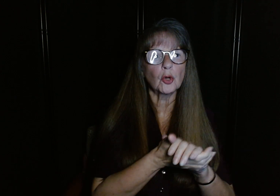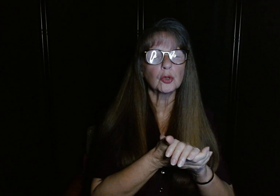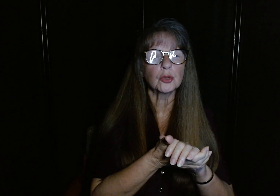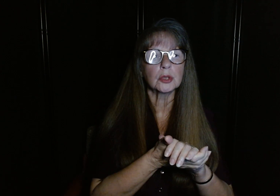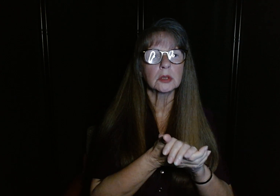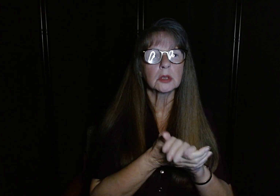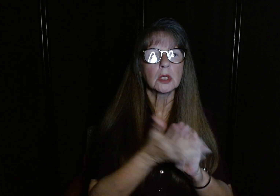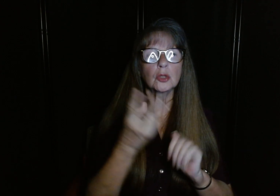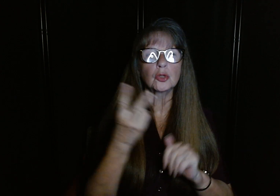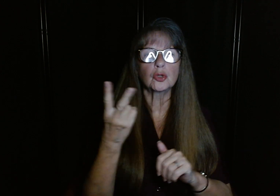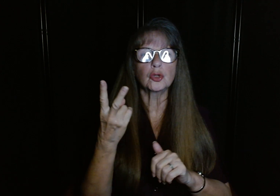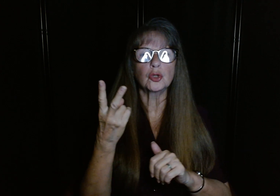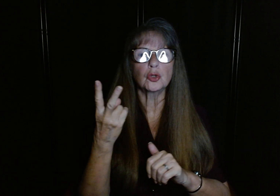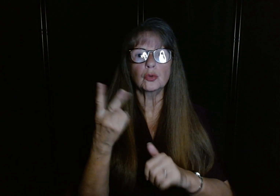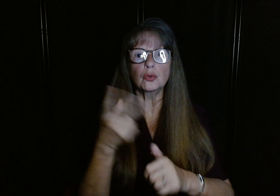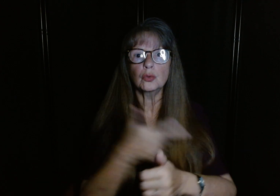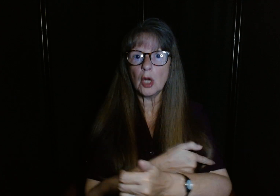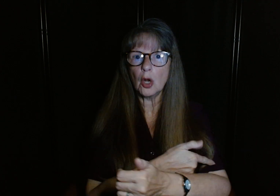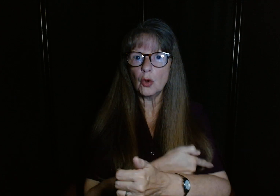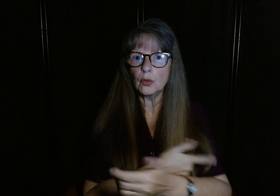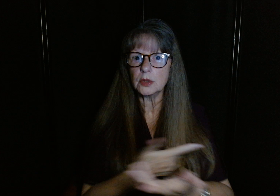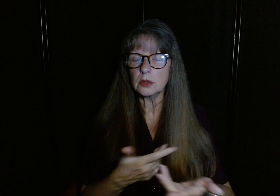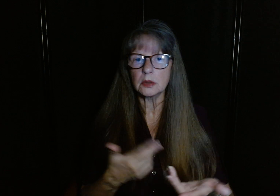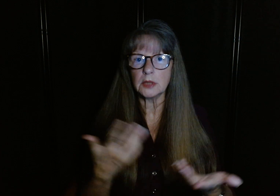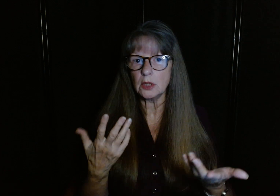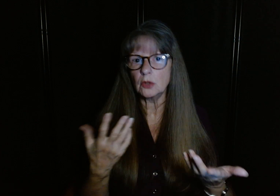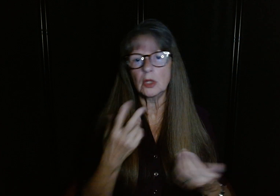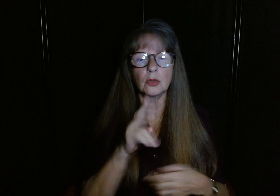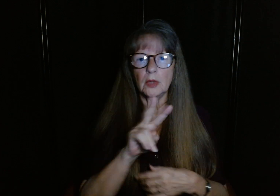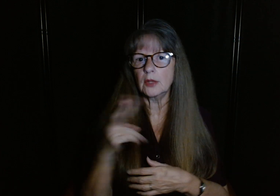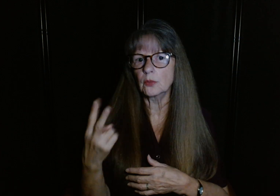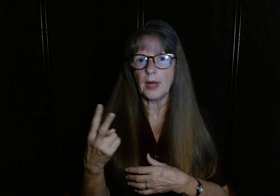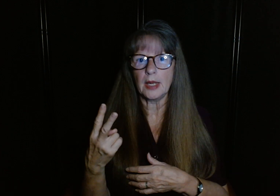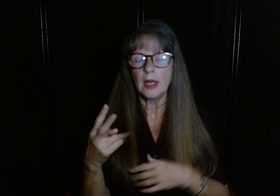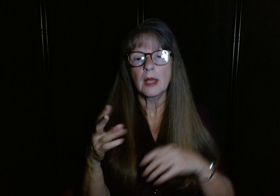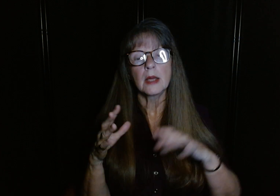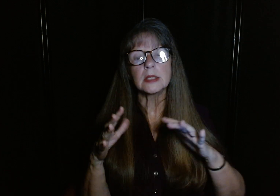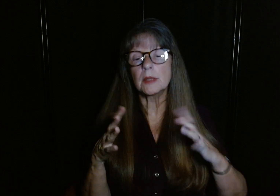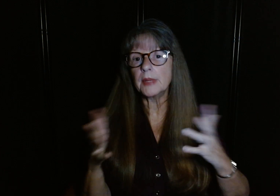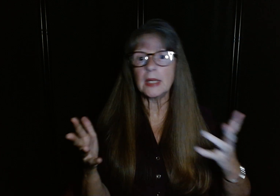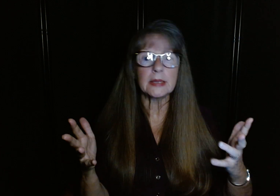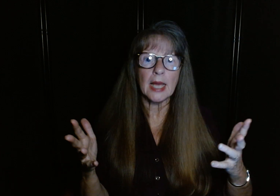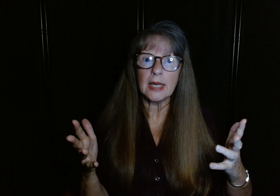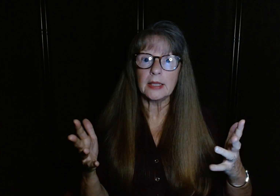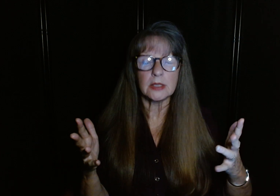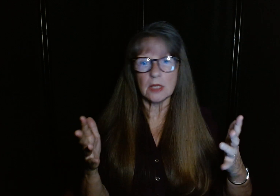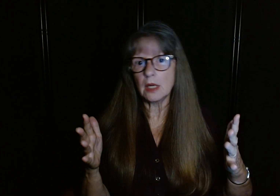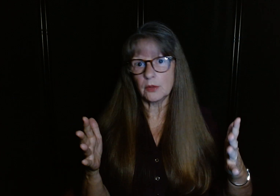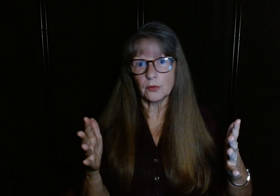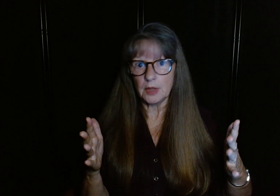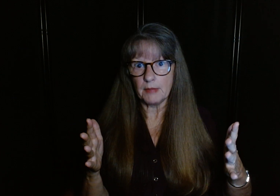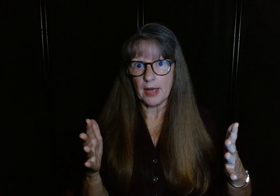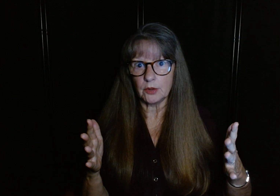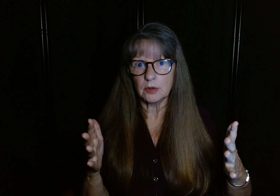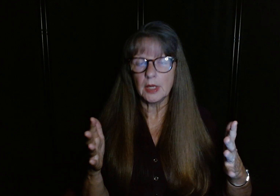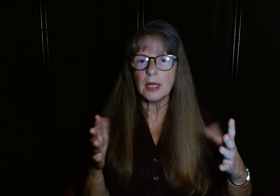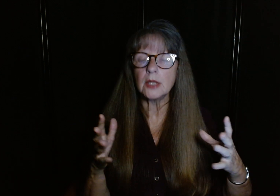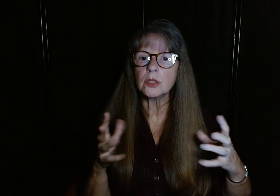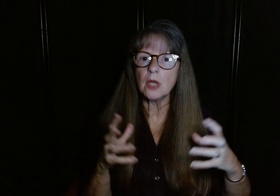hamburgers, two Cokes. See, you could do it either way. Something like that, it's not going to really matter. It's not going